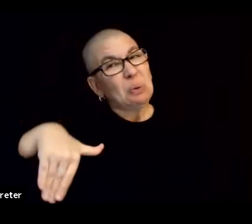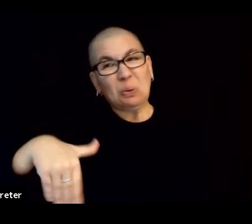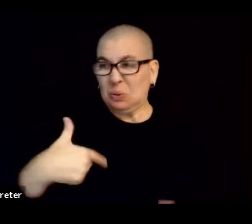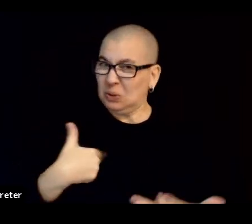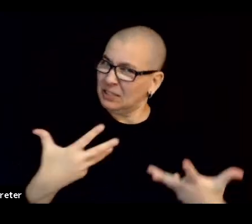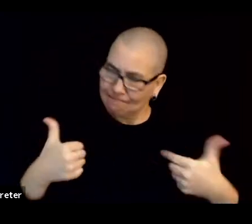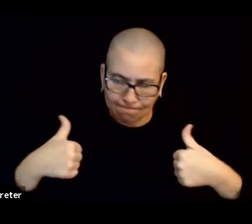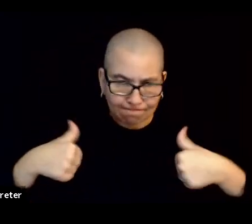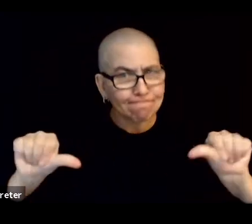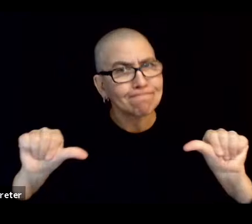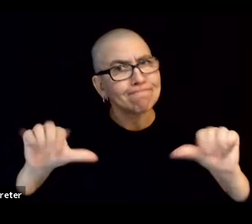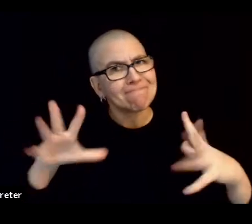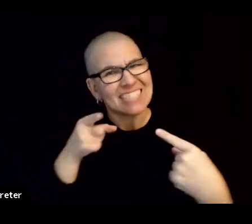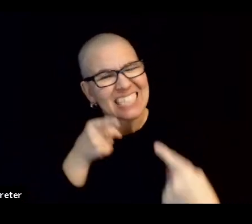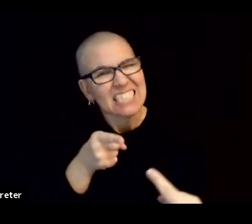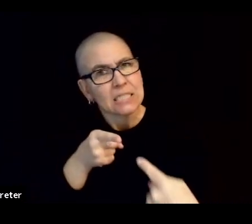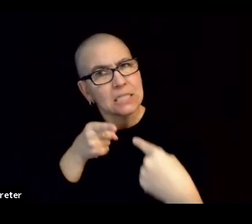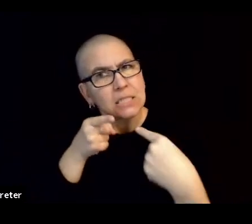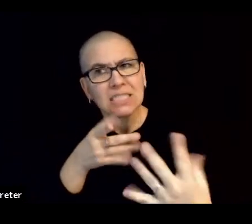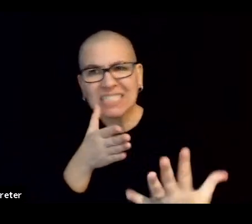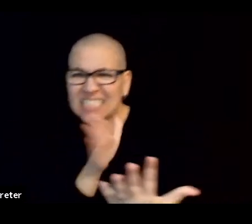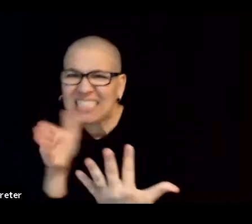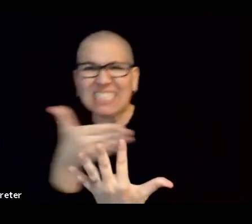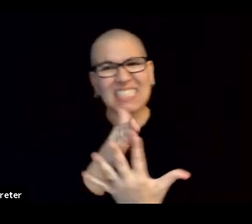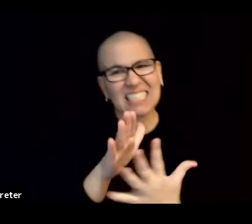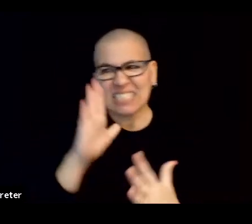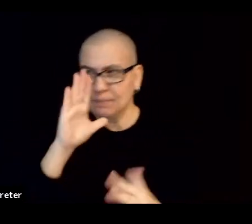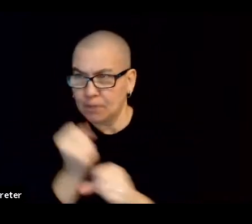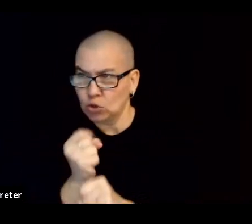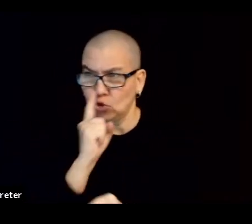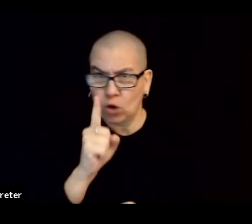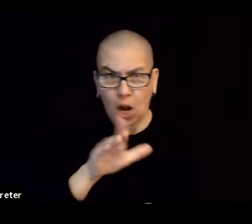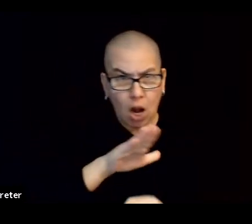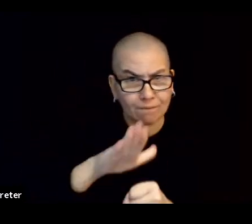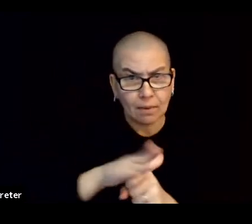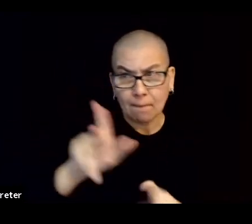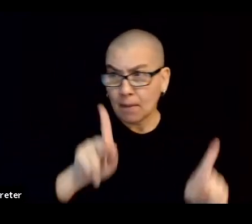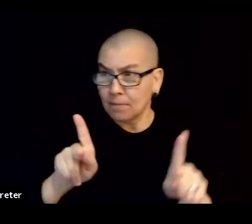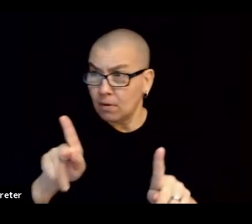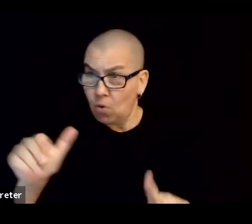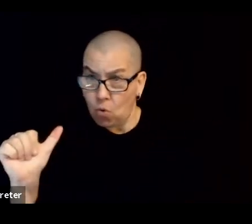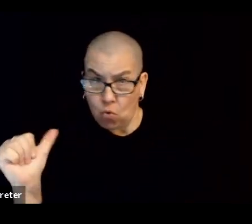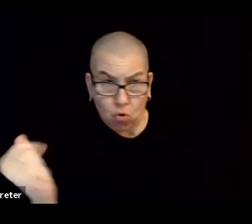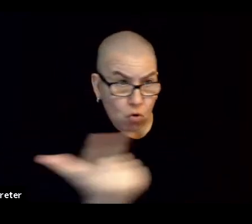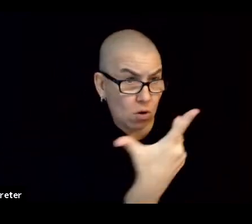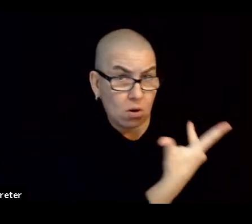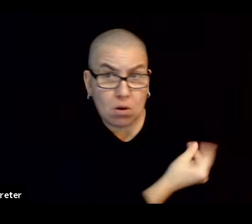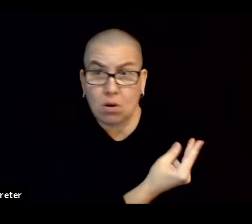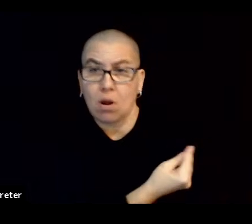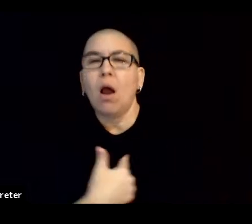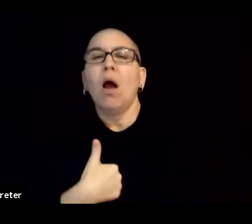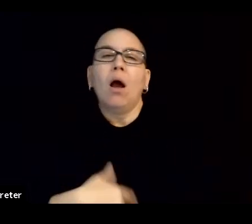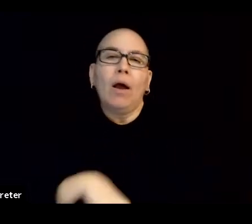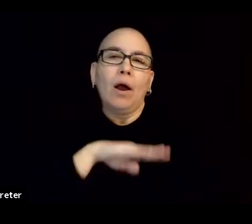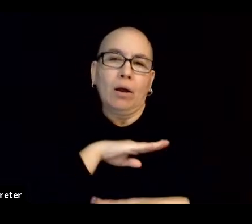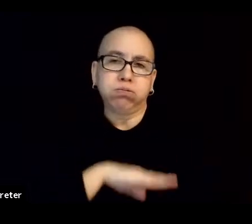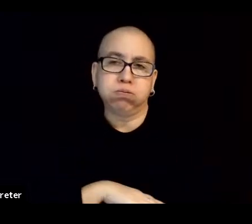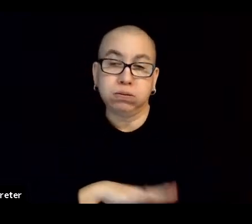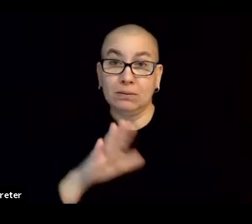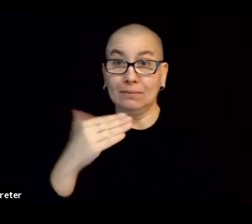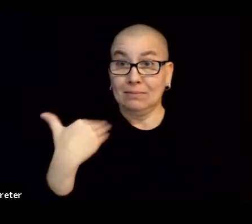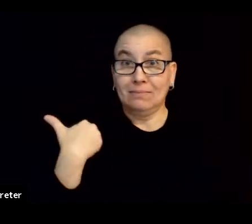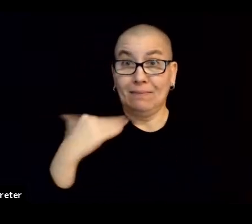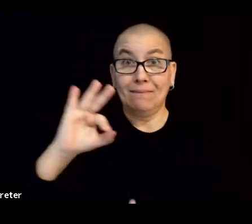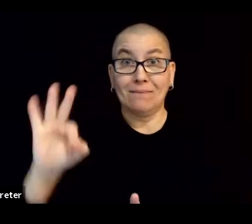critical mass of folks that are vaccinated. So we announced and are announcing now 9 community vaccination pilot sites